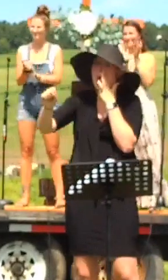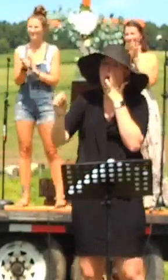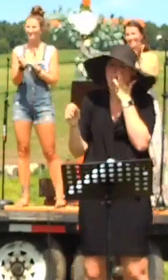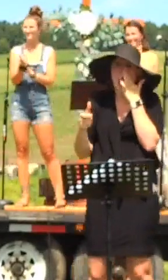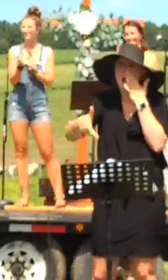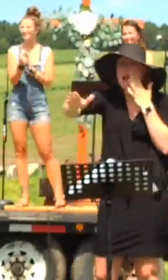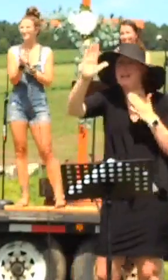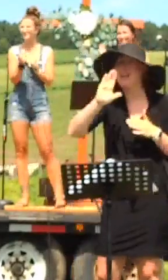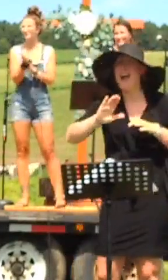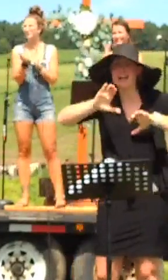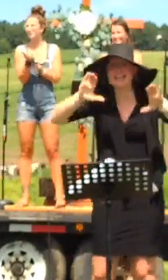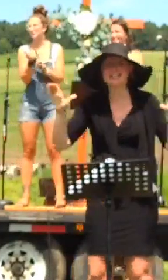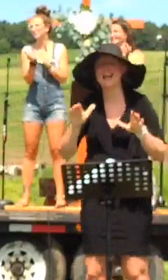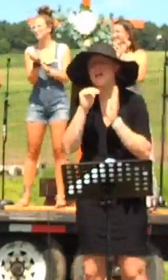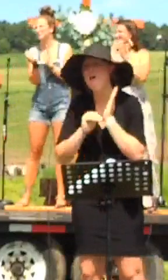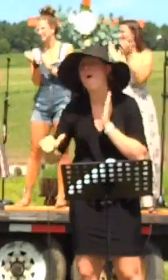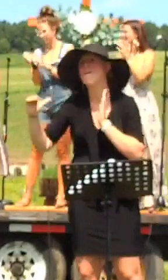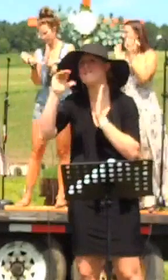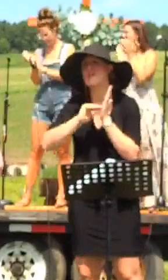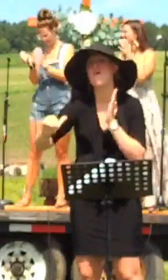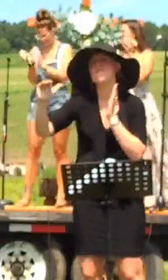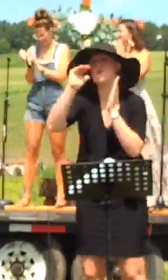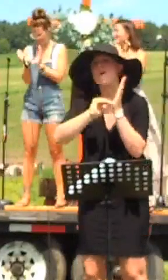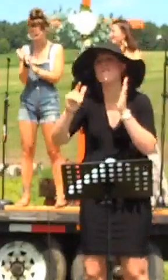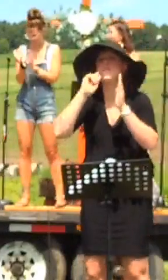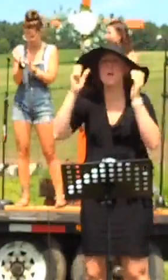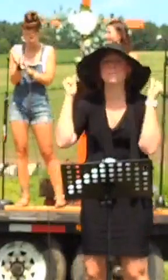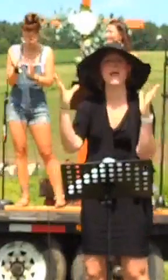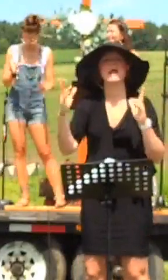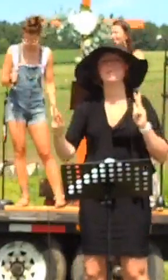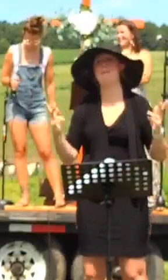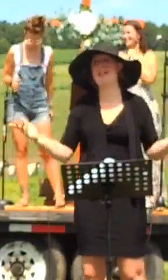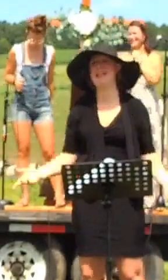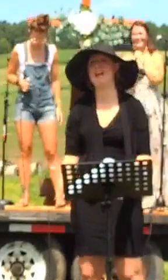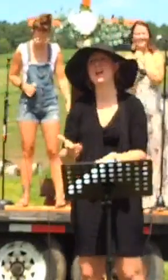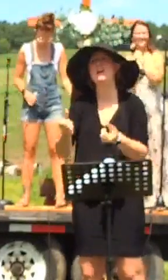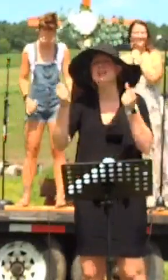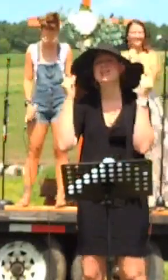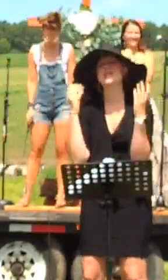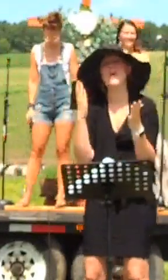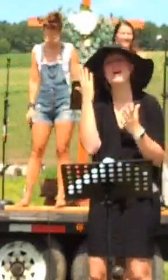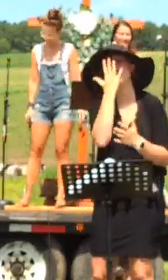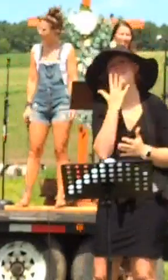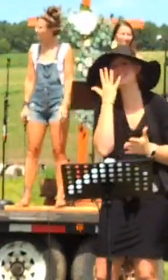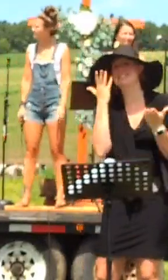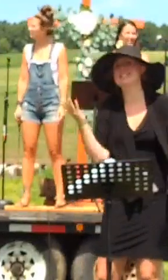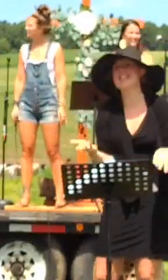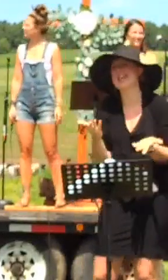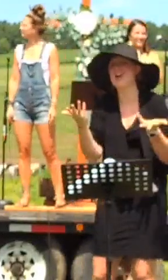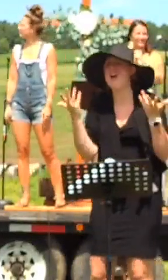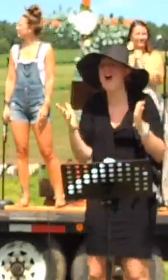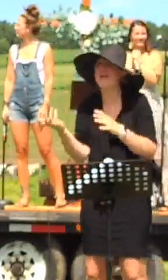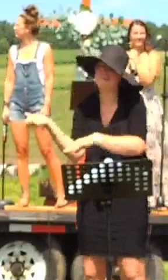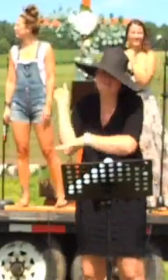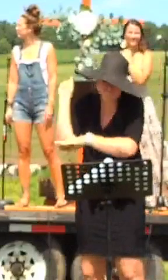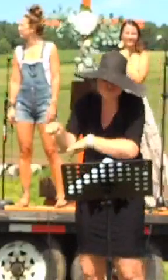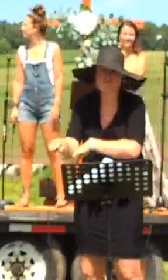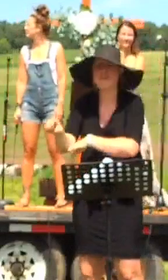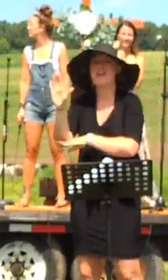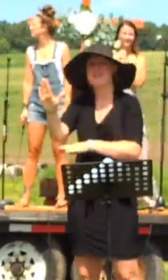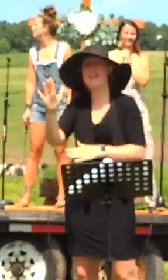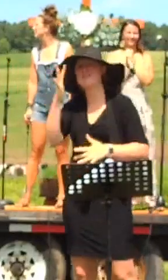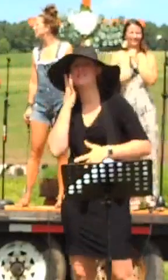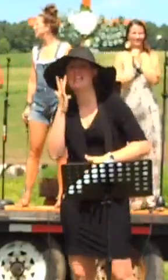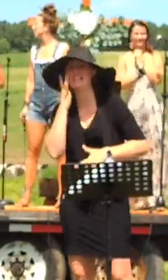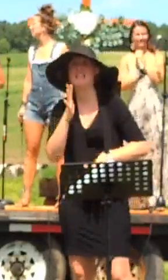God has done it over and over again for so many people here. I see so many faces who have overcome their afflictions